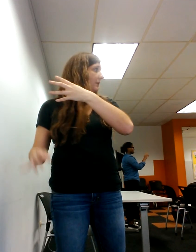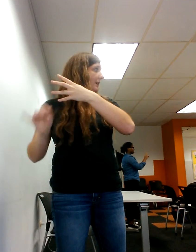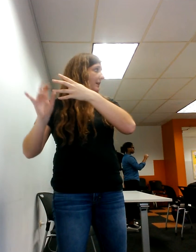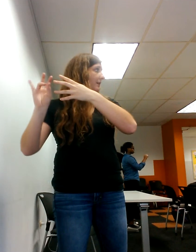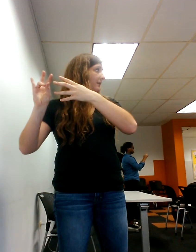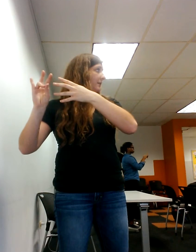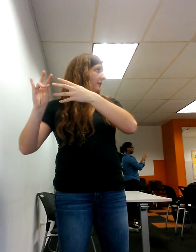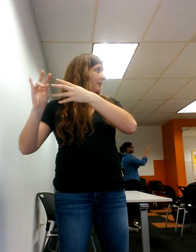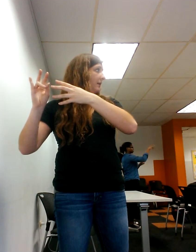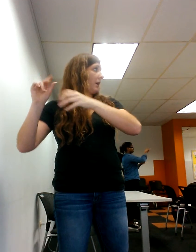planets.